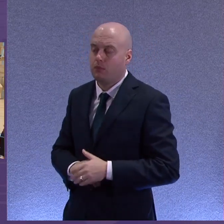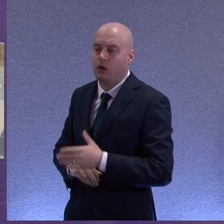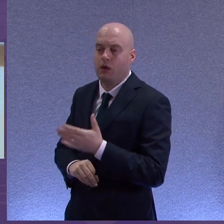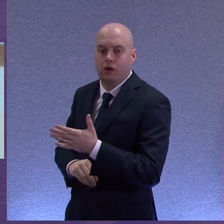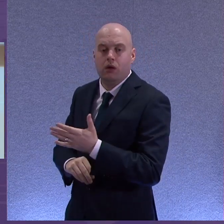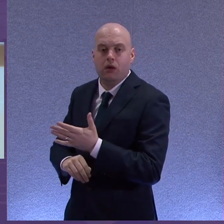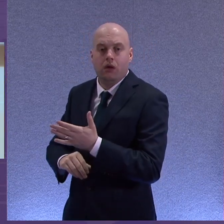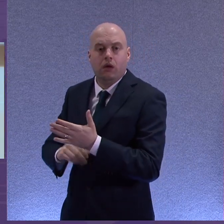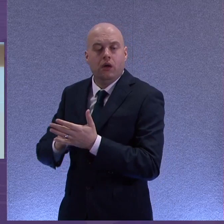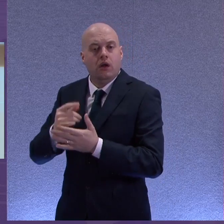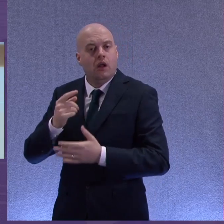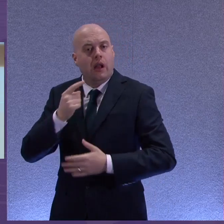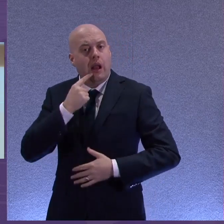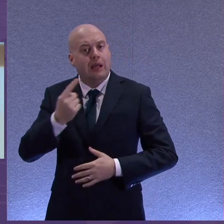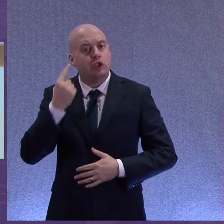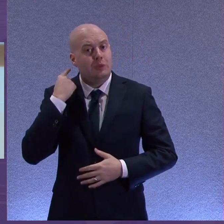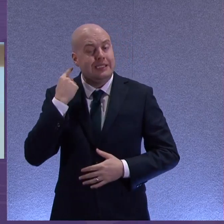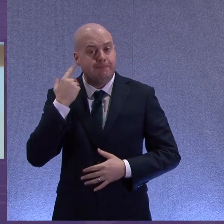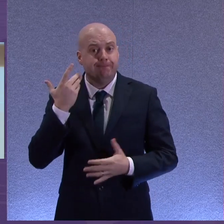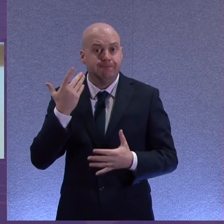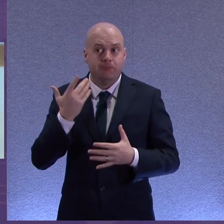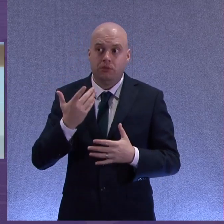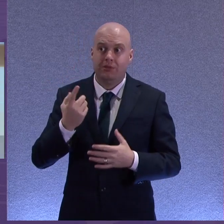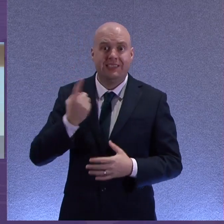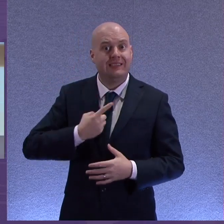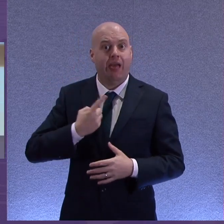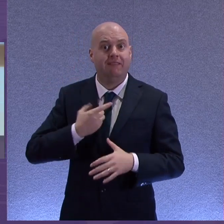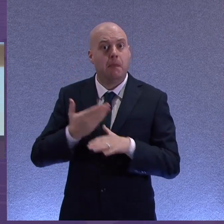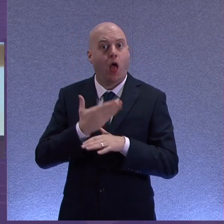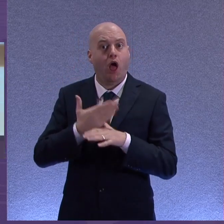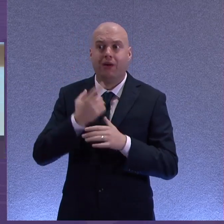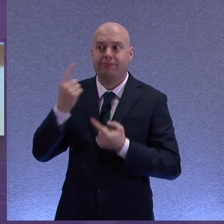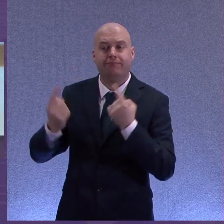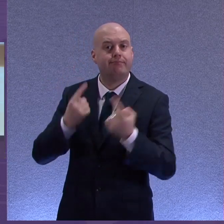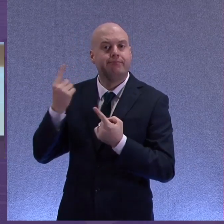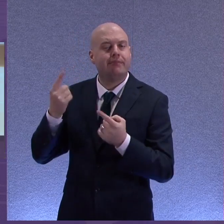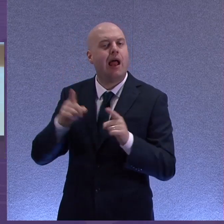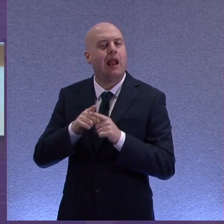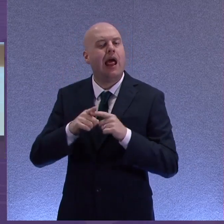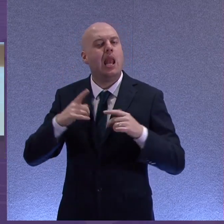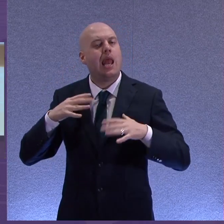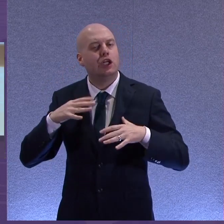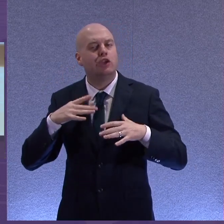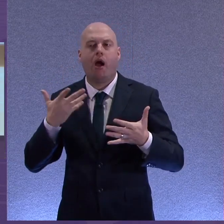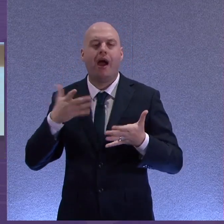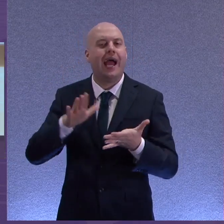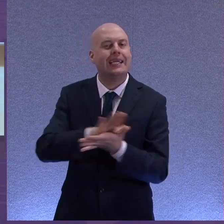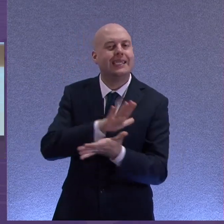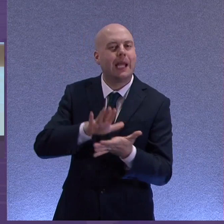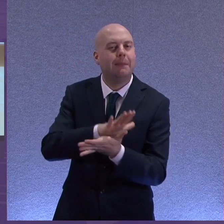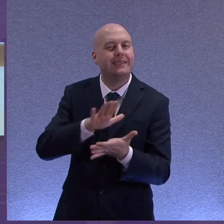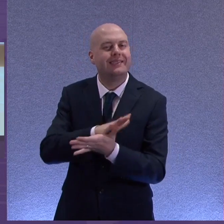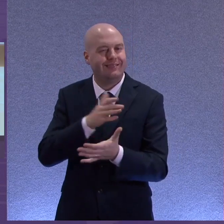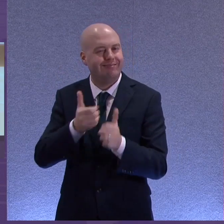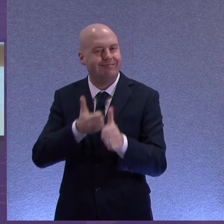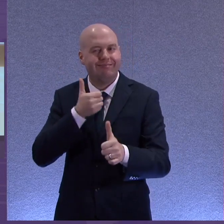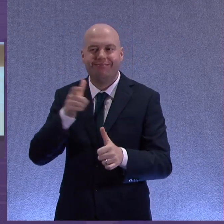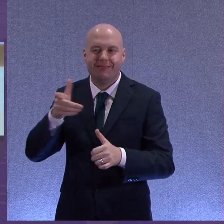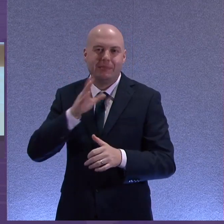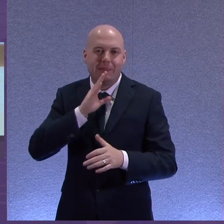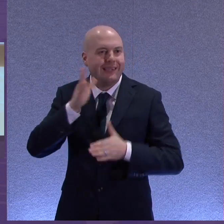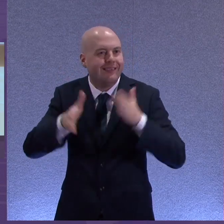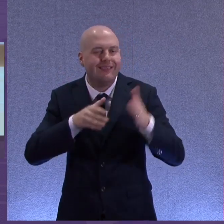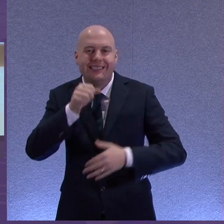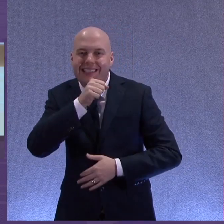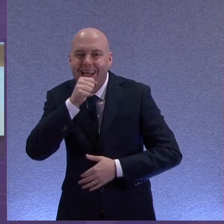Paisley, particularly those that work in the leisure and entertainment industry, and how this will affect them financially. Can the First Minister provide an